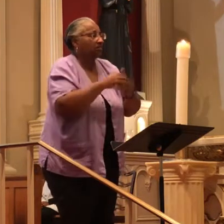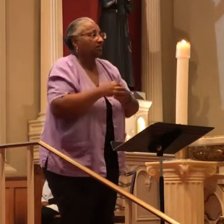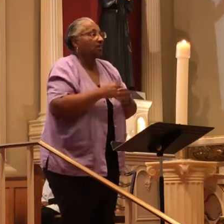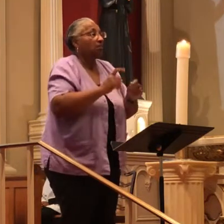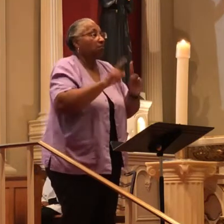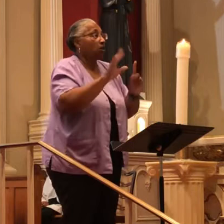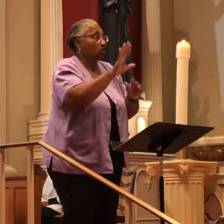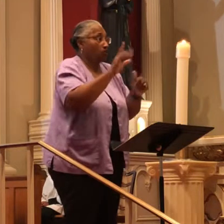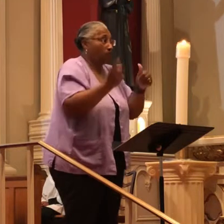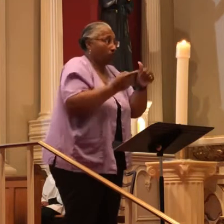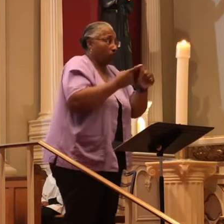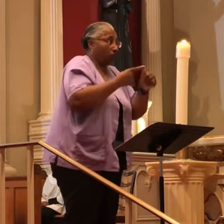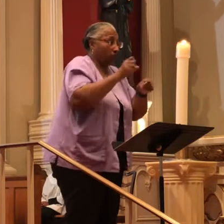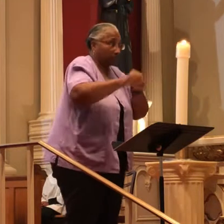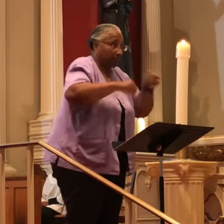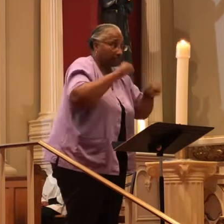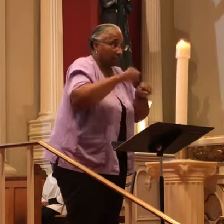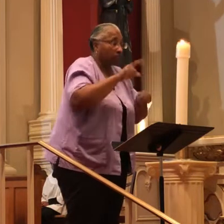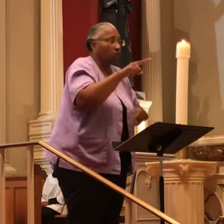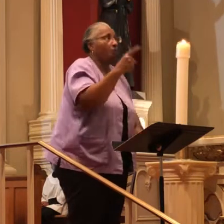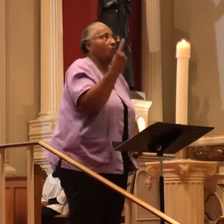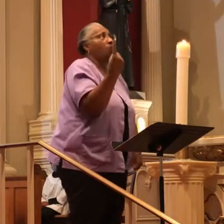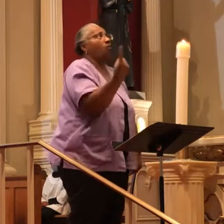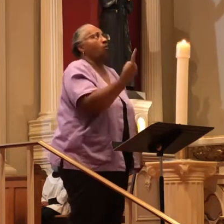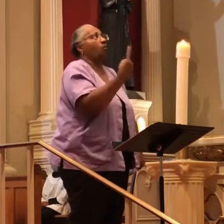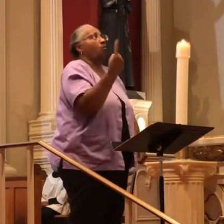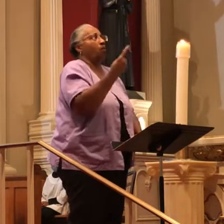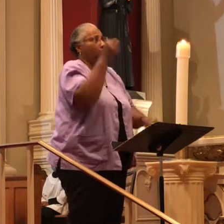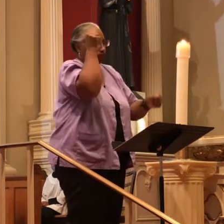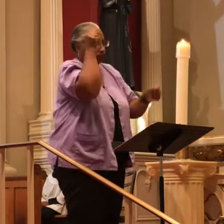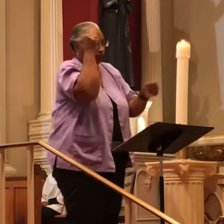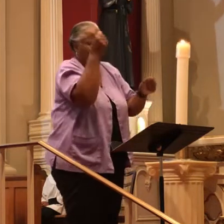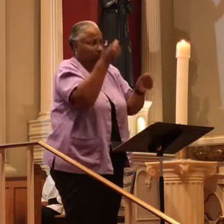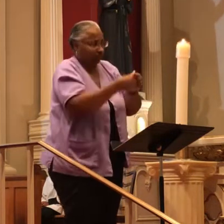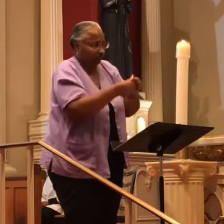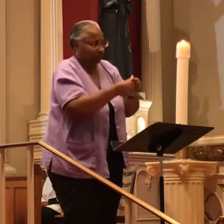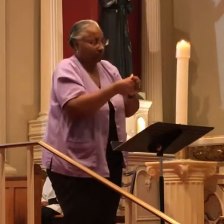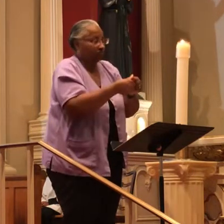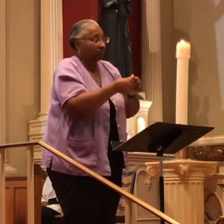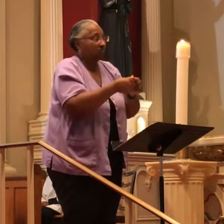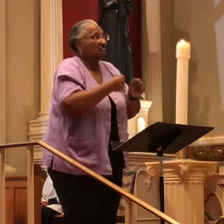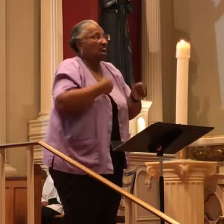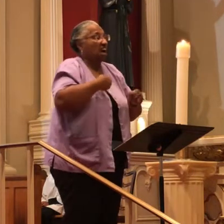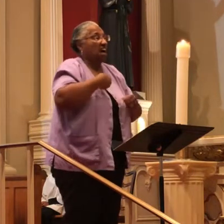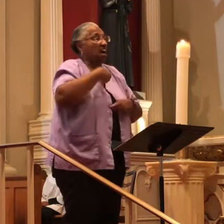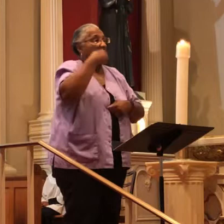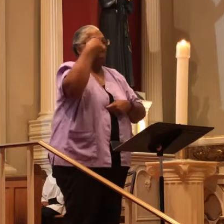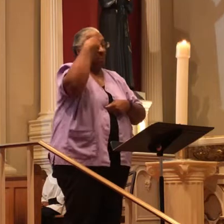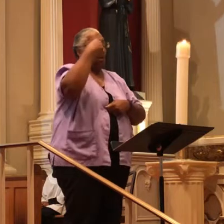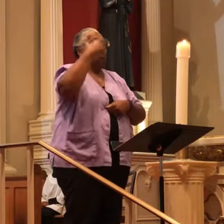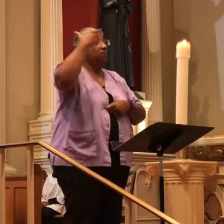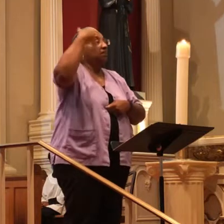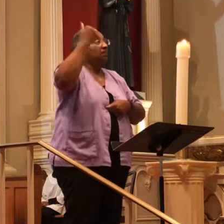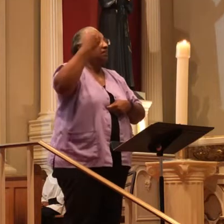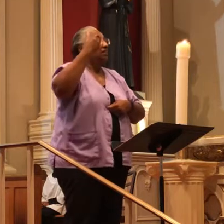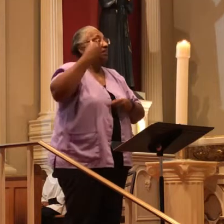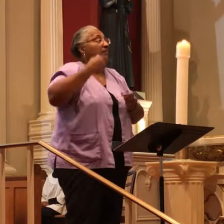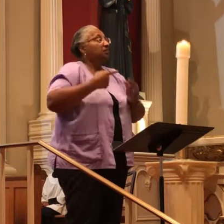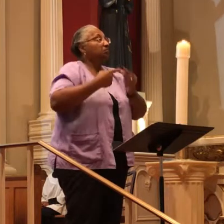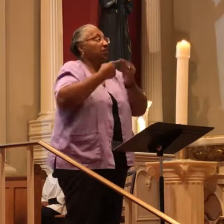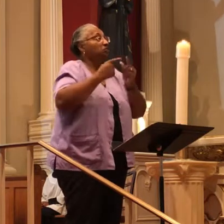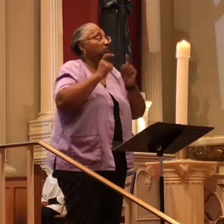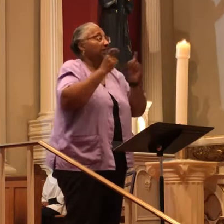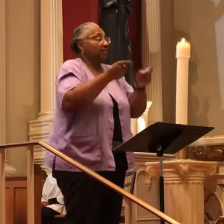first bicycle. I think part of it is that it was a special gift. It was a pricey